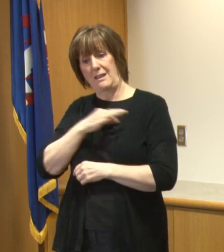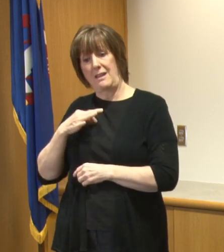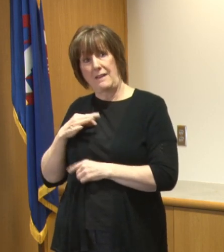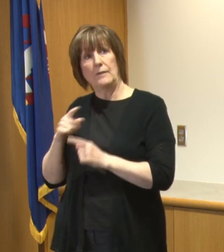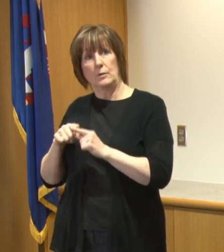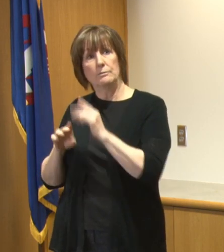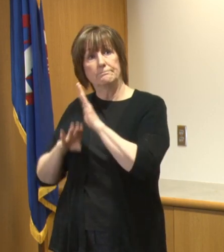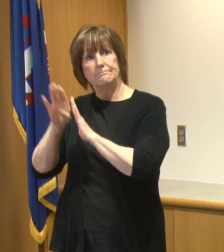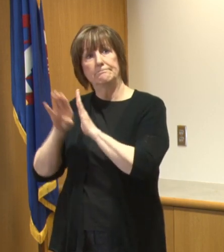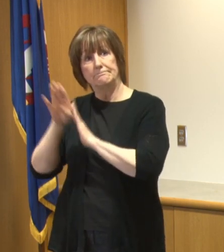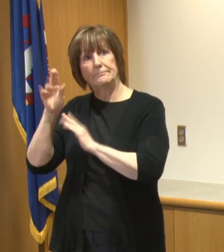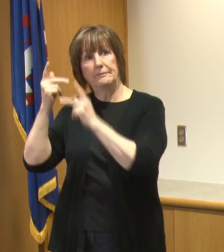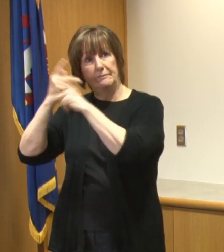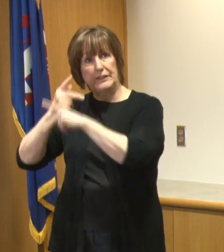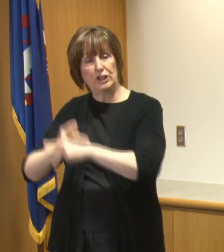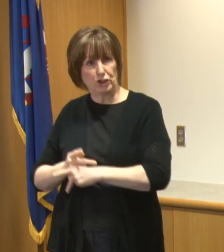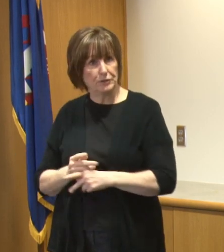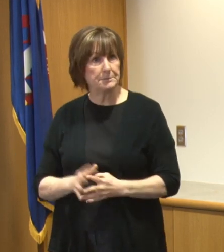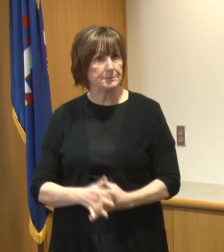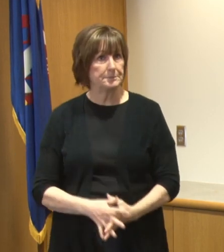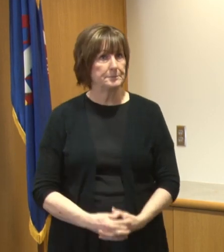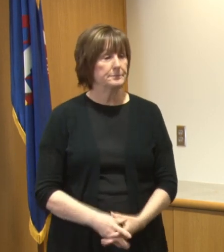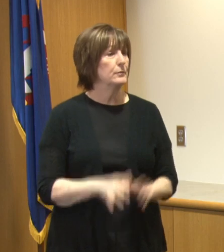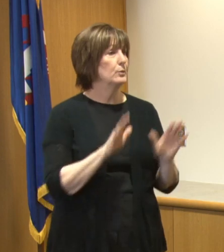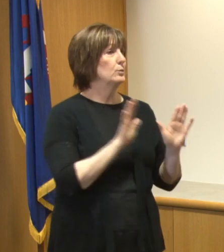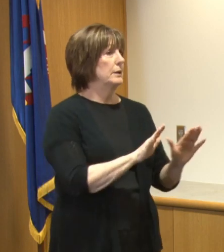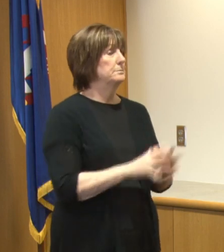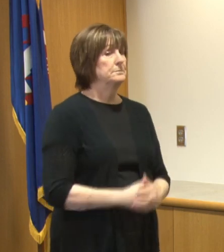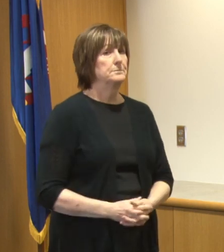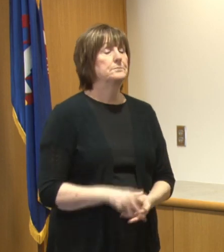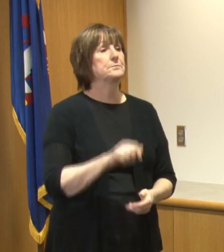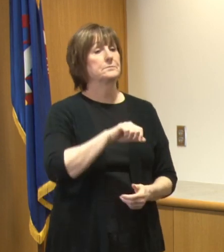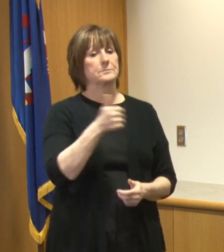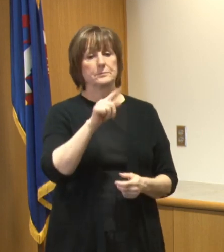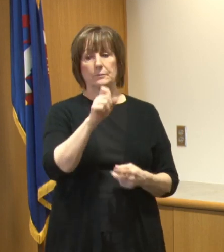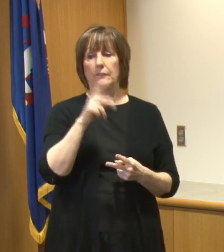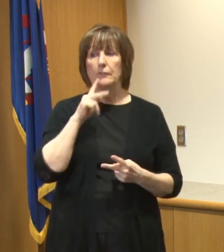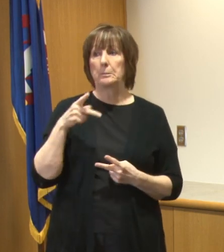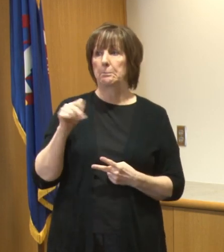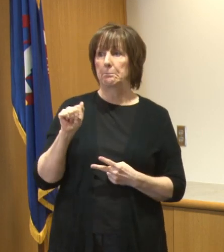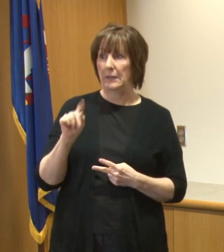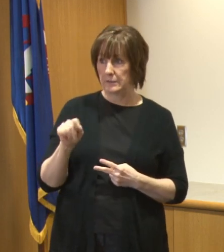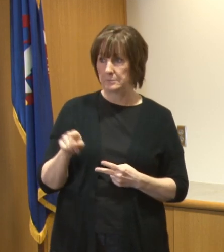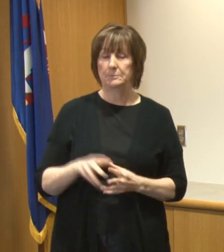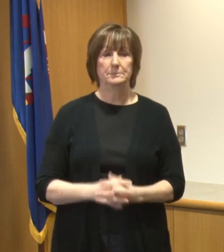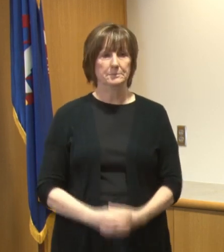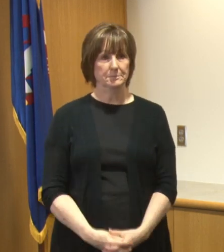to figure that out. Great. And then a question for Pat.